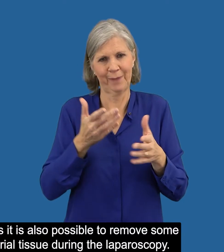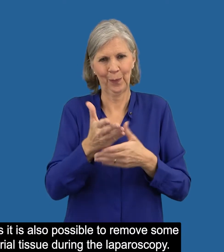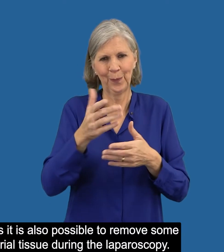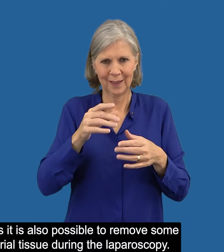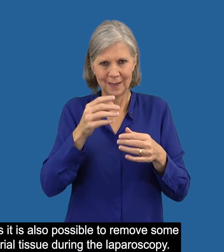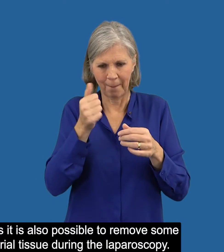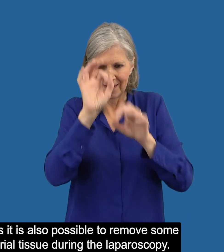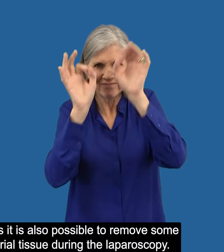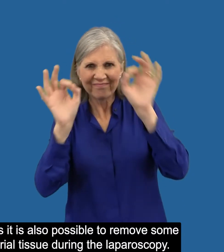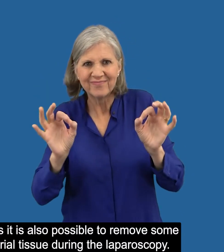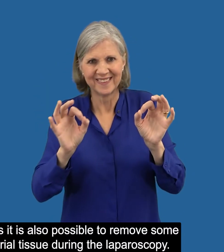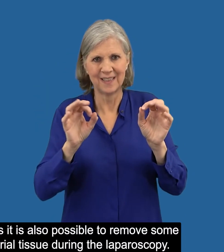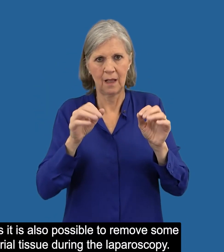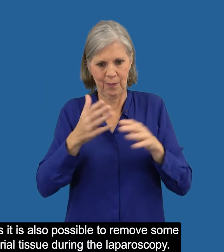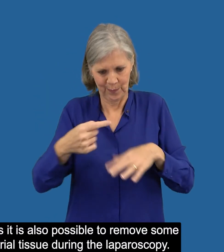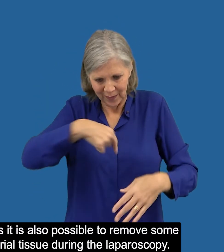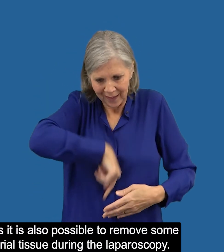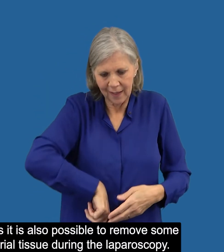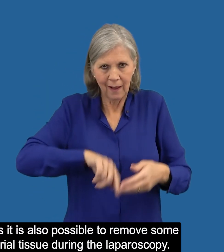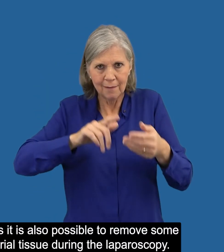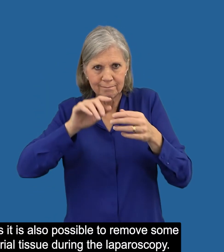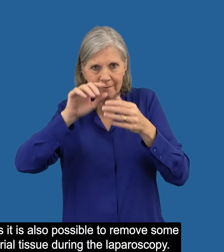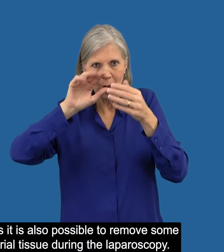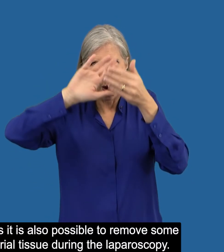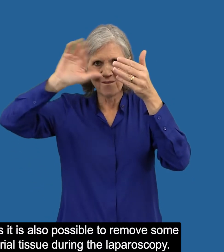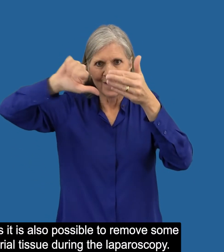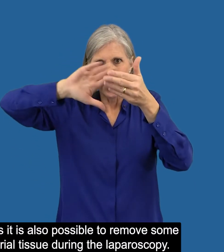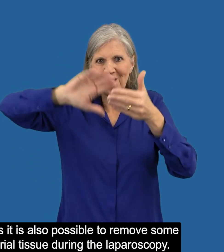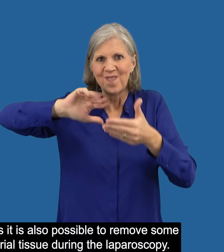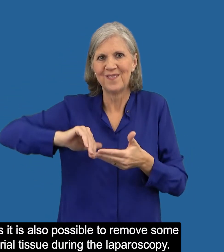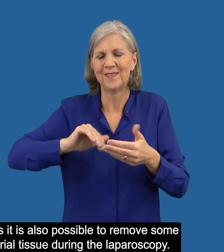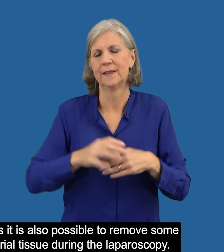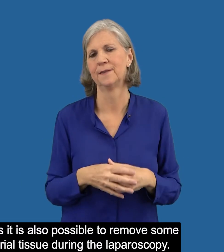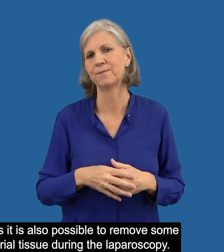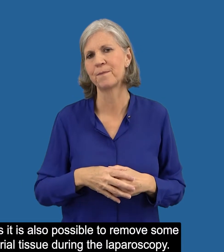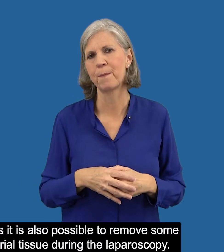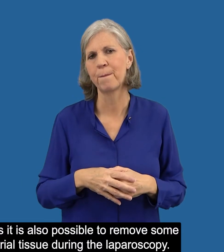Sometimes it is also possible to remove some endometrial tissue during the laparoscopy.